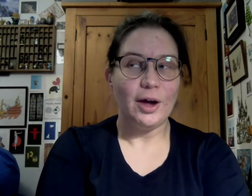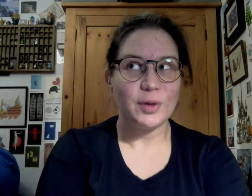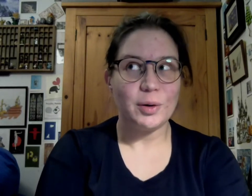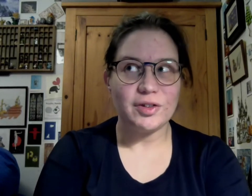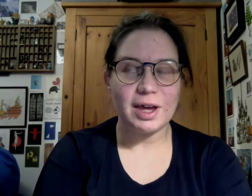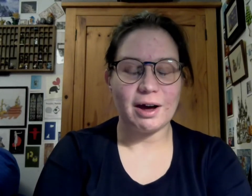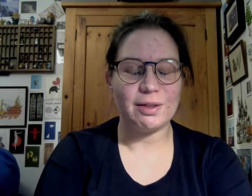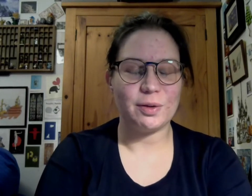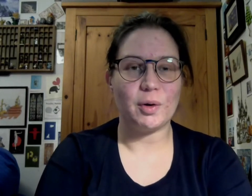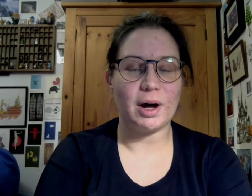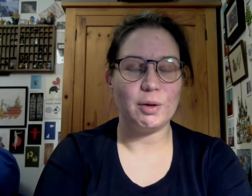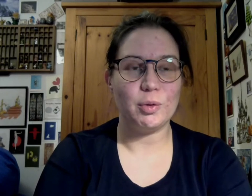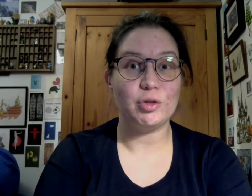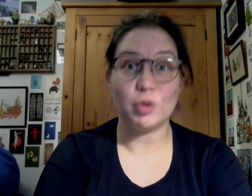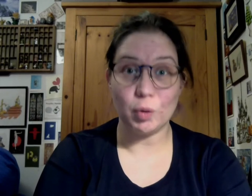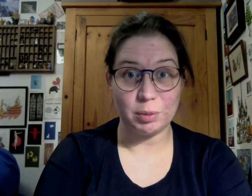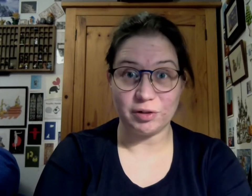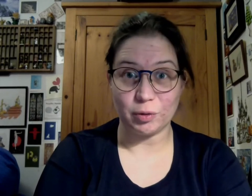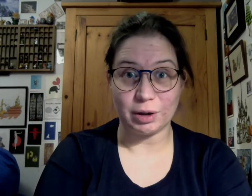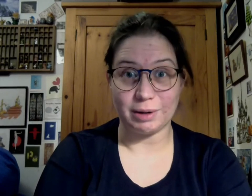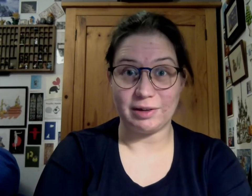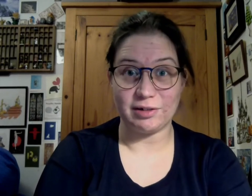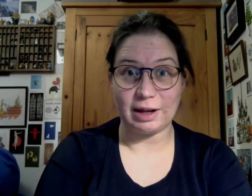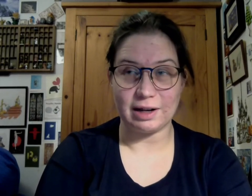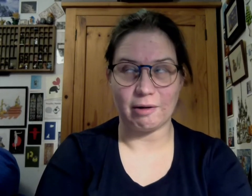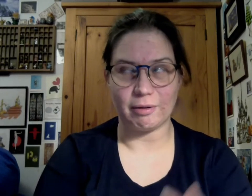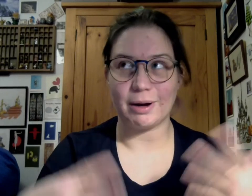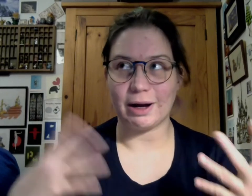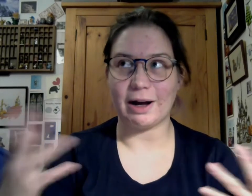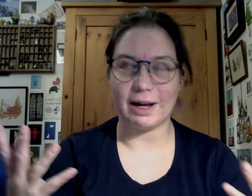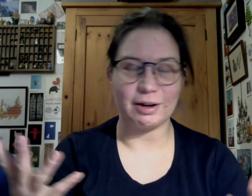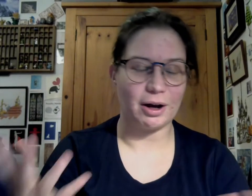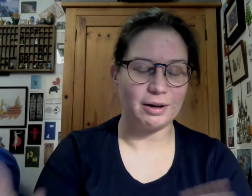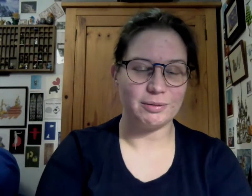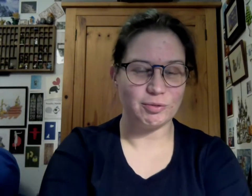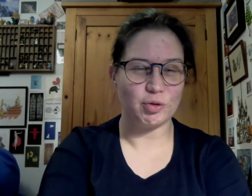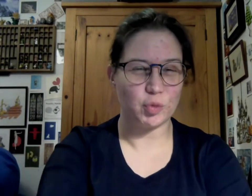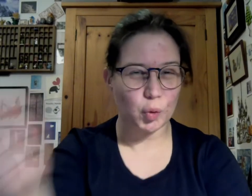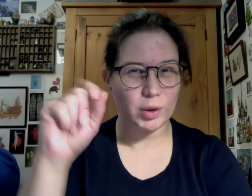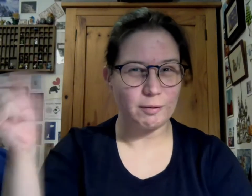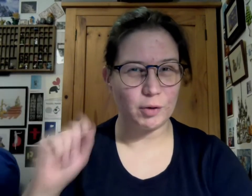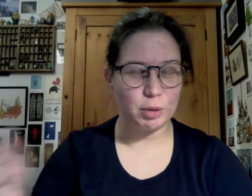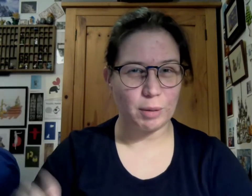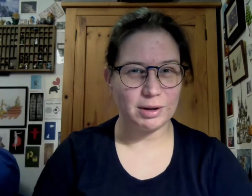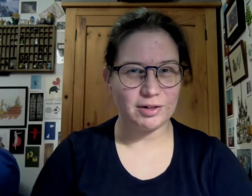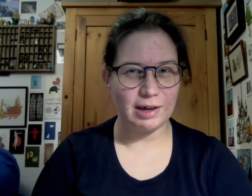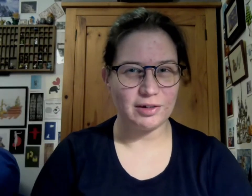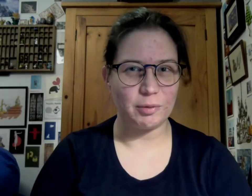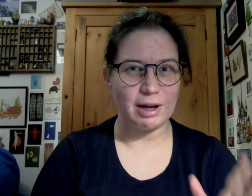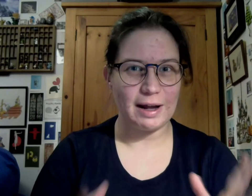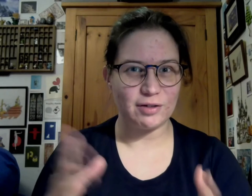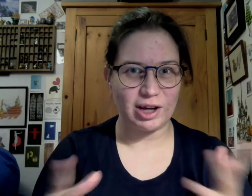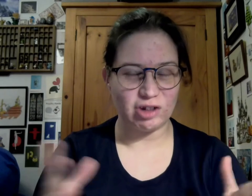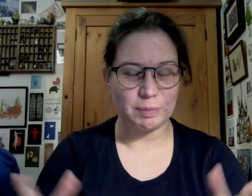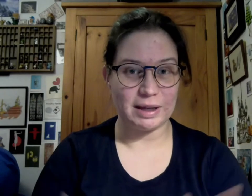So today I thought I would draw you a story instead. Now, I can't draw it for you properly today, so we're going to have to change it up a bit